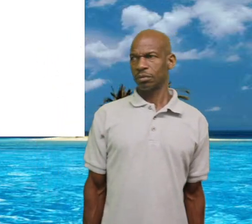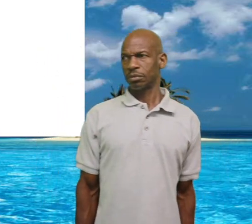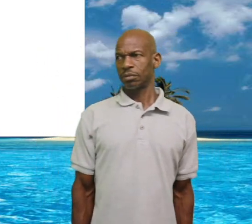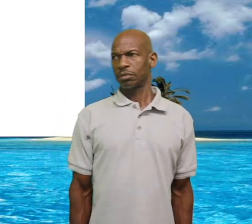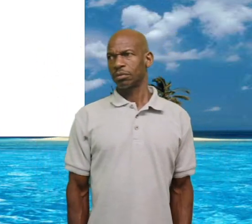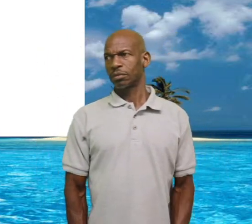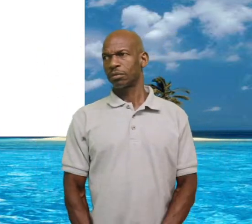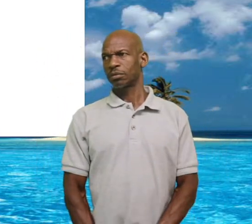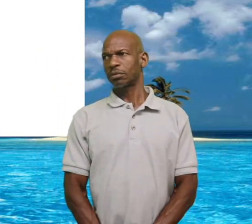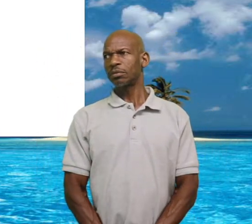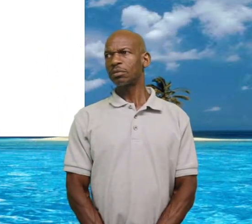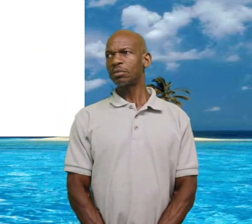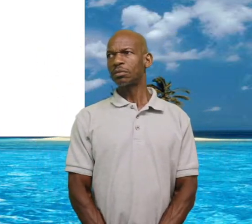And then I have another adjective.